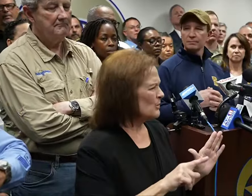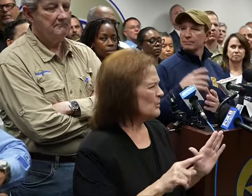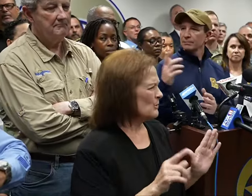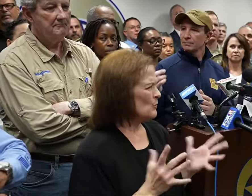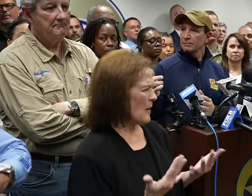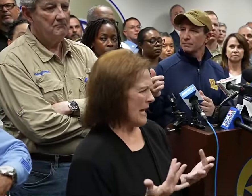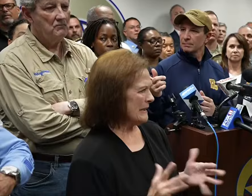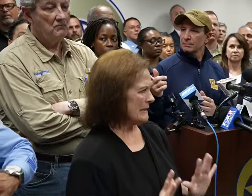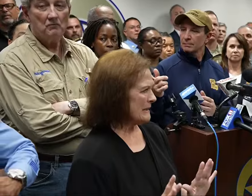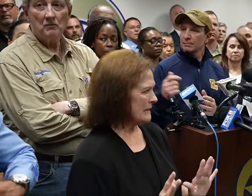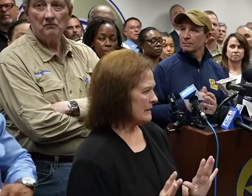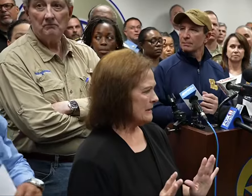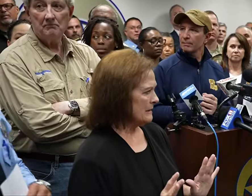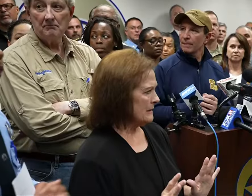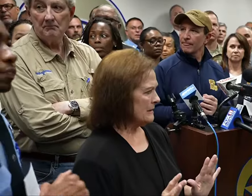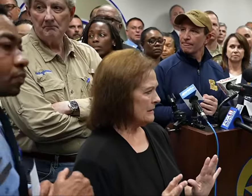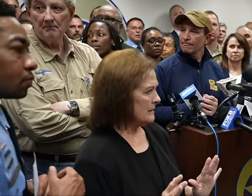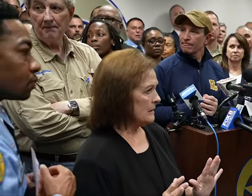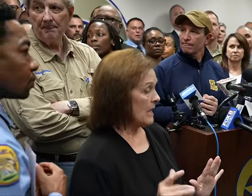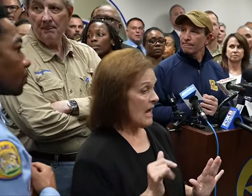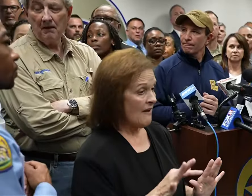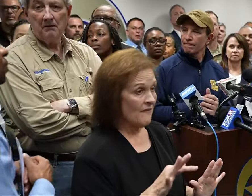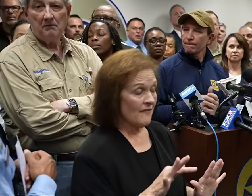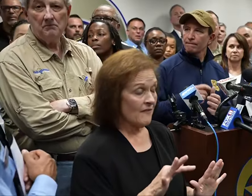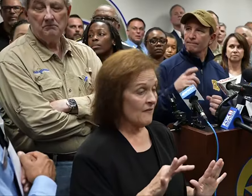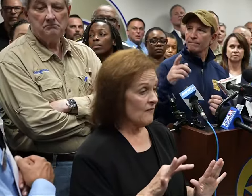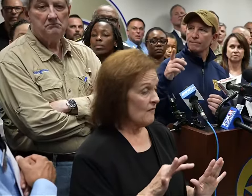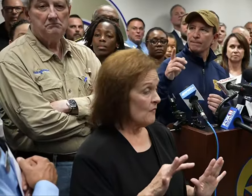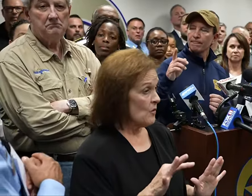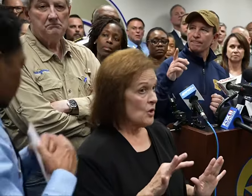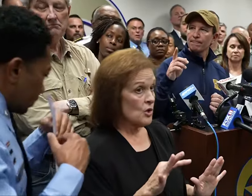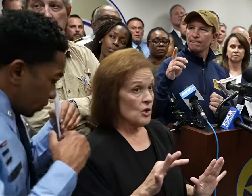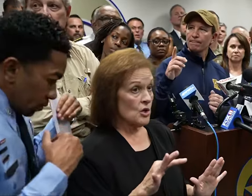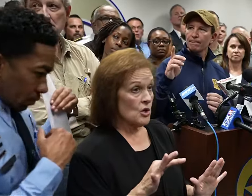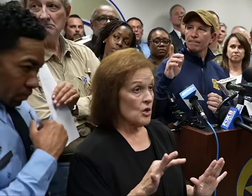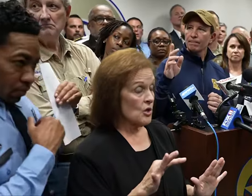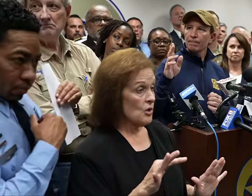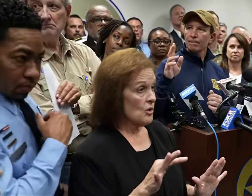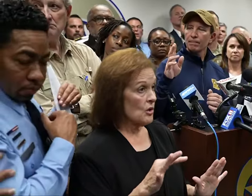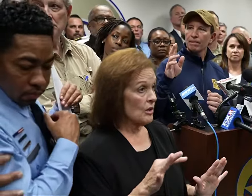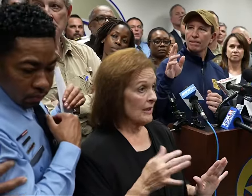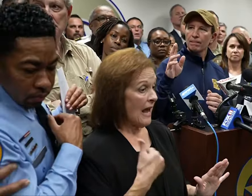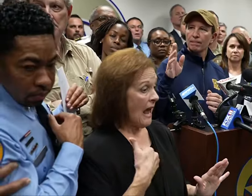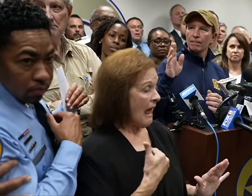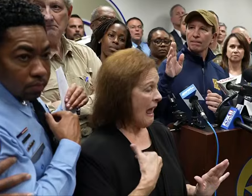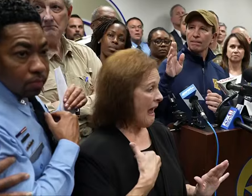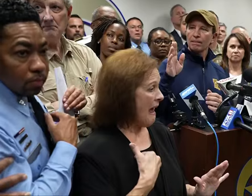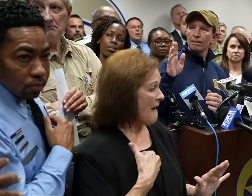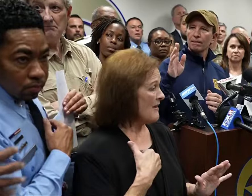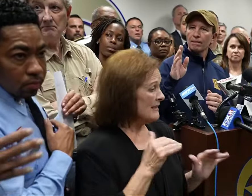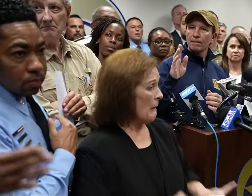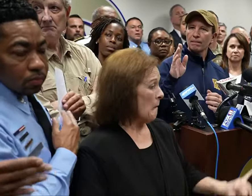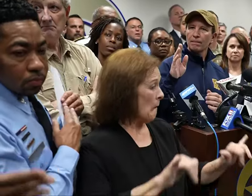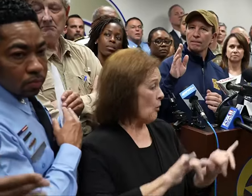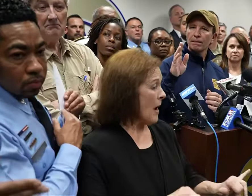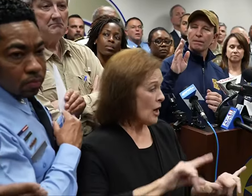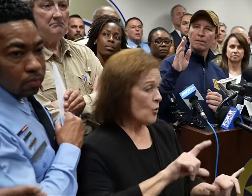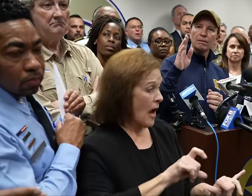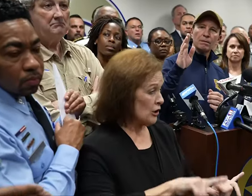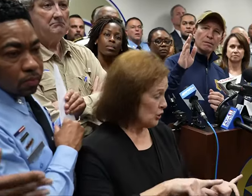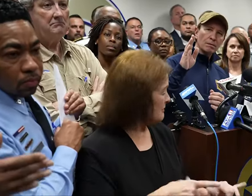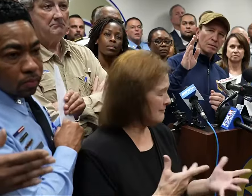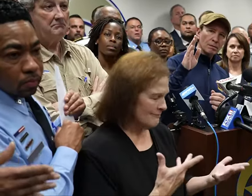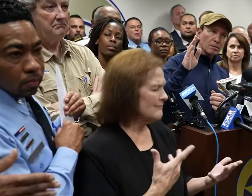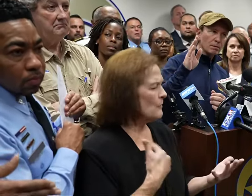So, ladies and gentlemen, if we're going to just have more of the same, as the governor just said. We're going to provide